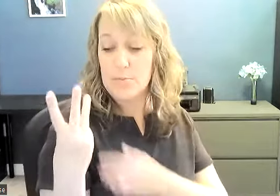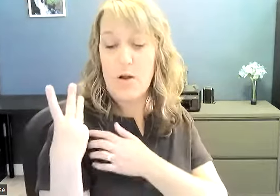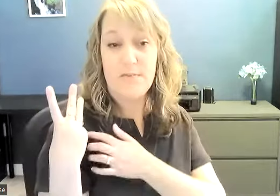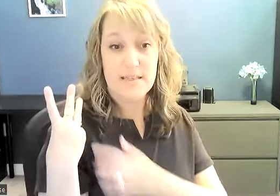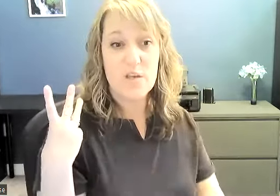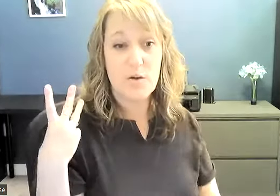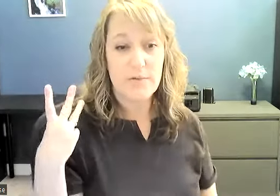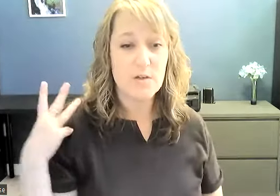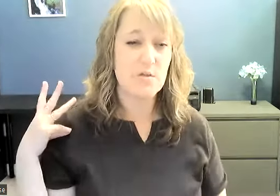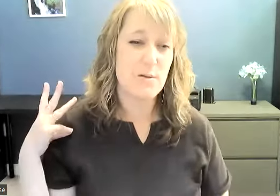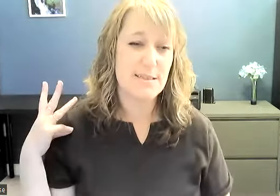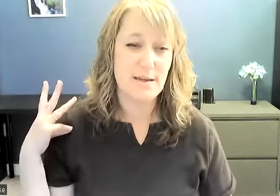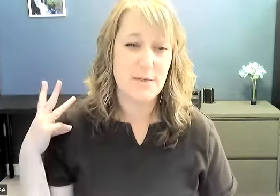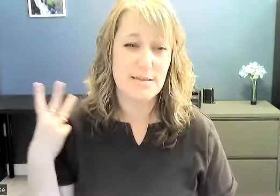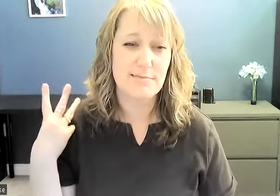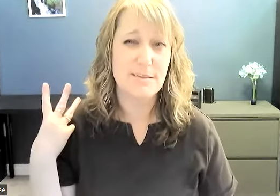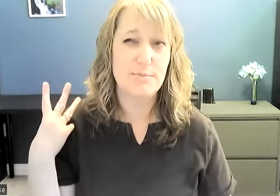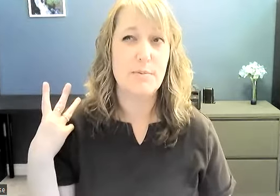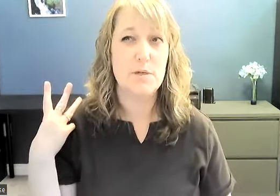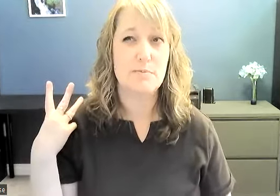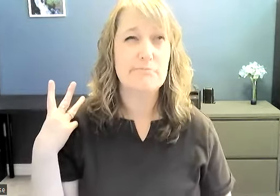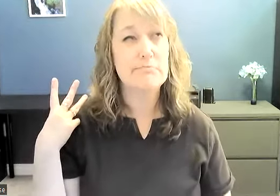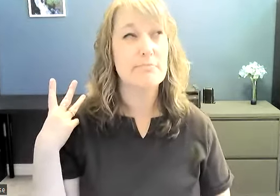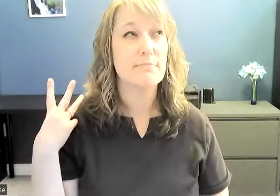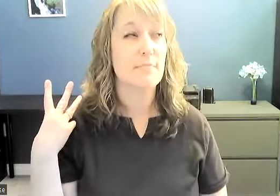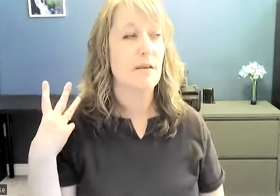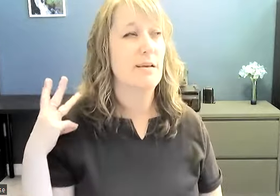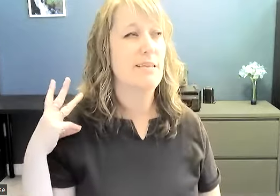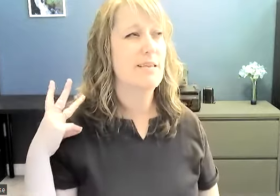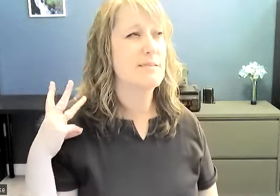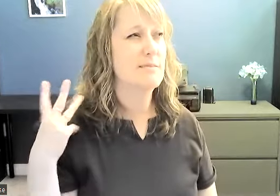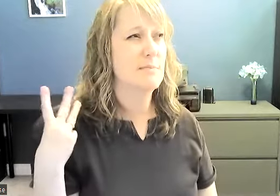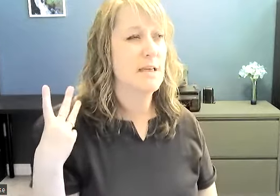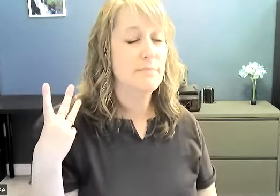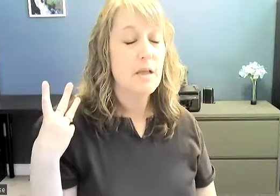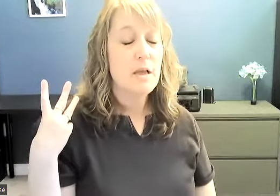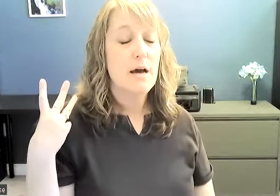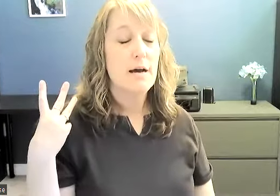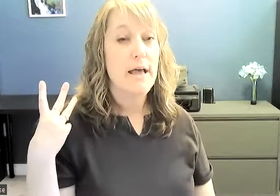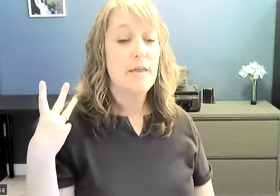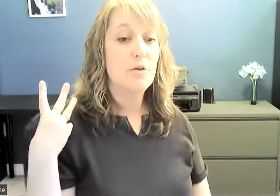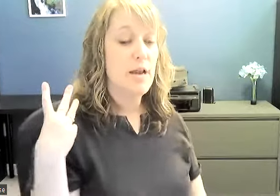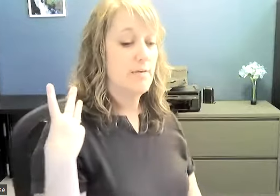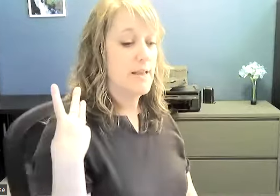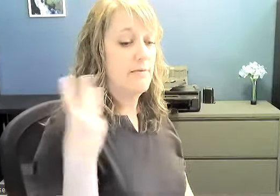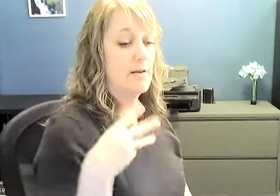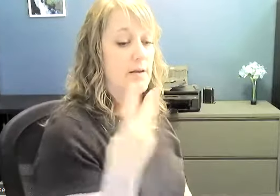palm facing you at first, or maybe sideways. Probably you. I think that's, yeah. And then you kind of let it fall down a little